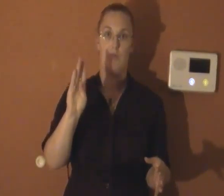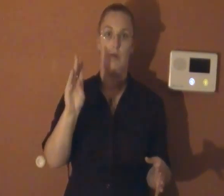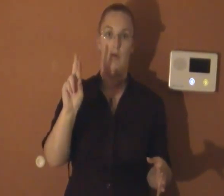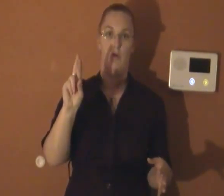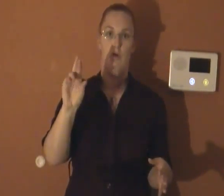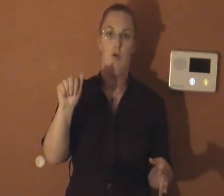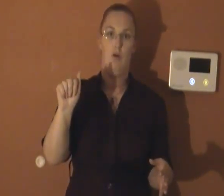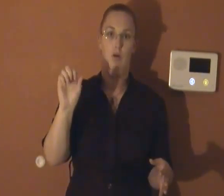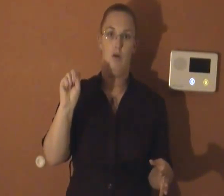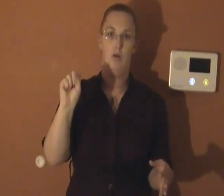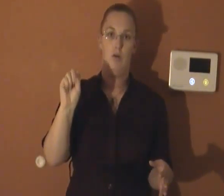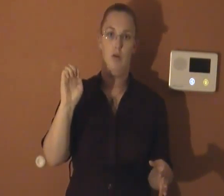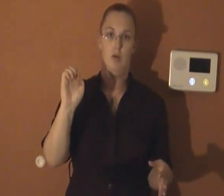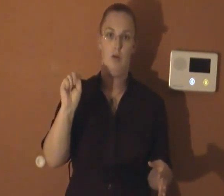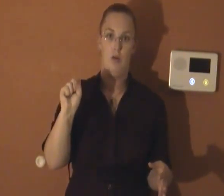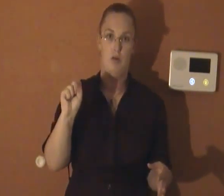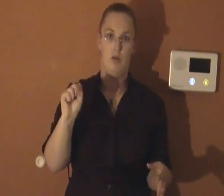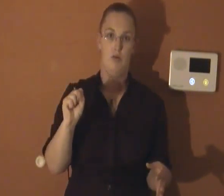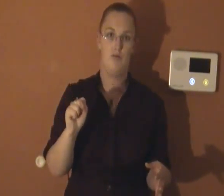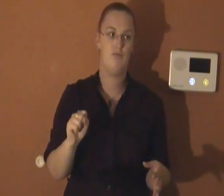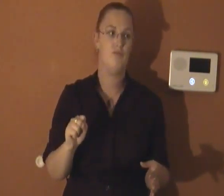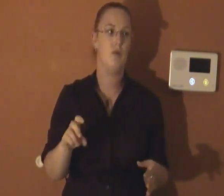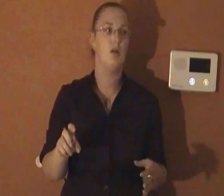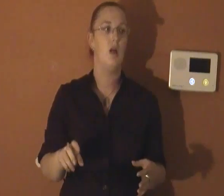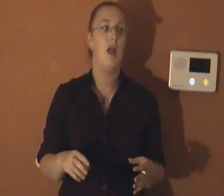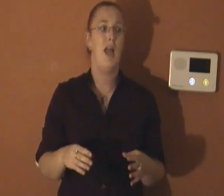charms used on the old farm horses years and years ago.